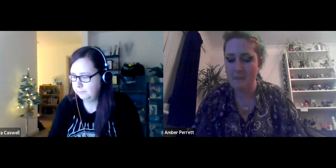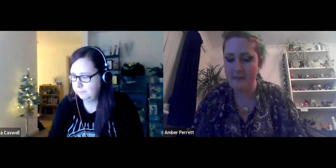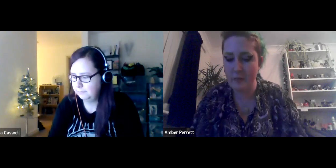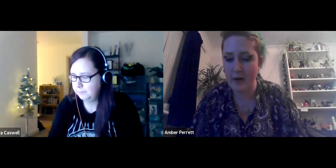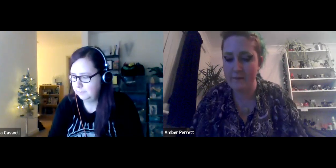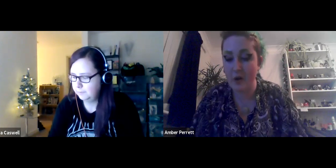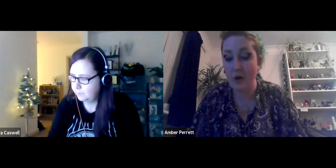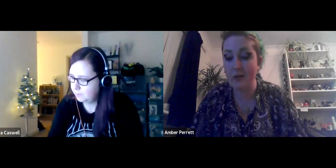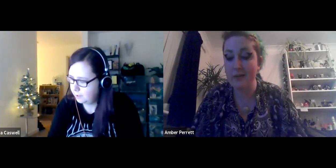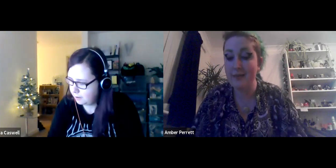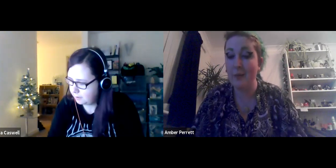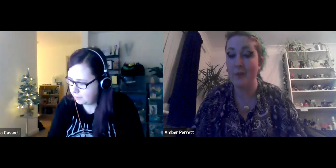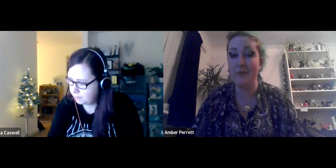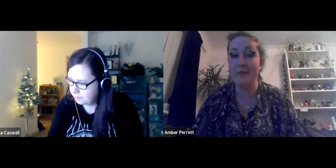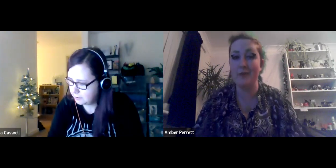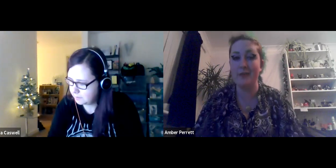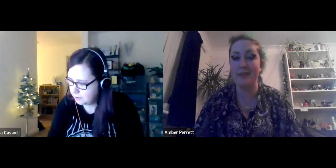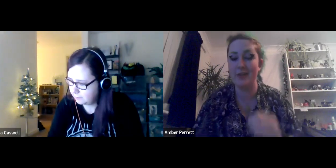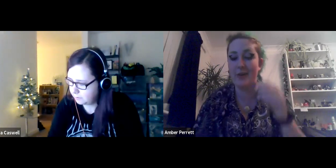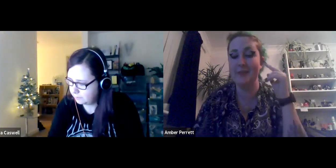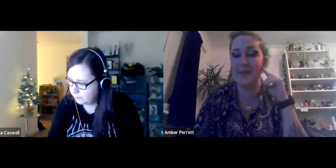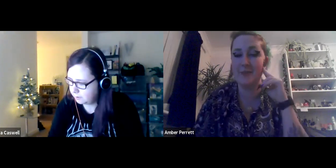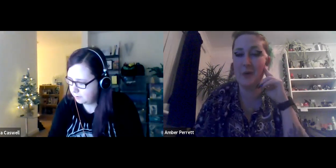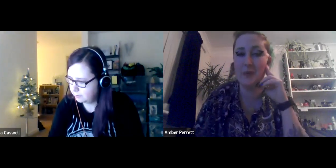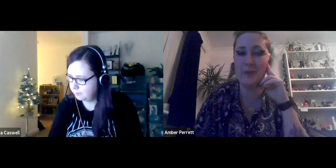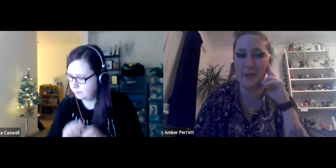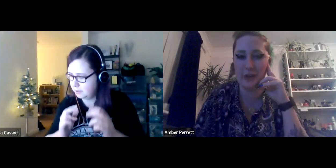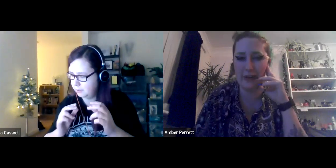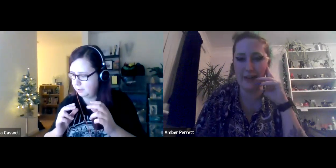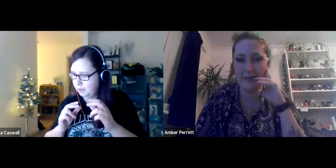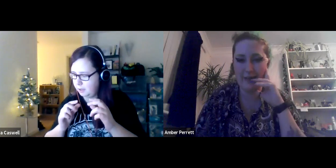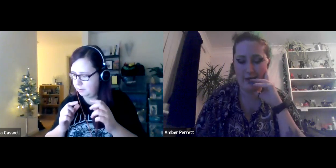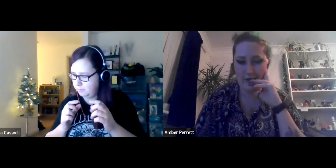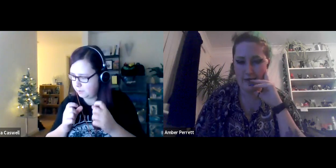is what I've got. Oh, I've got something different. If I'm wrong. What have you got?